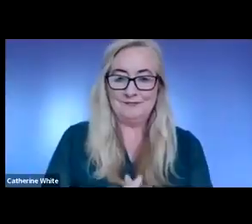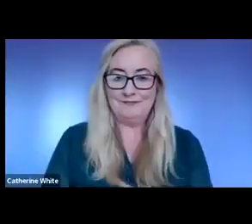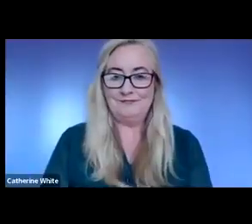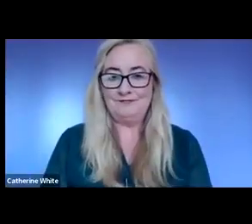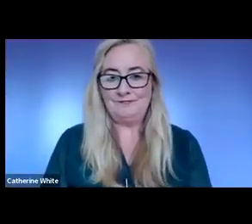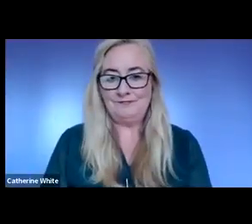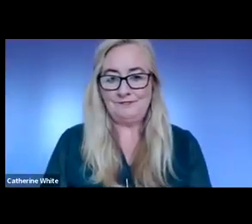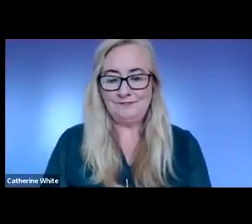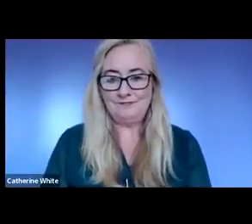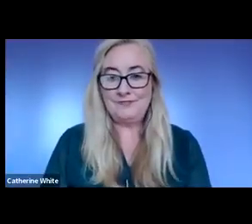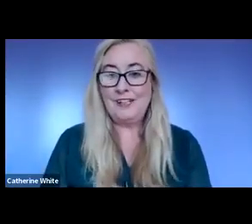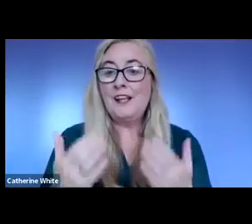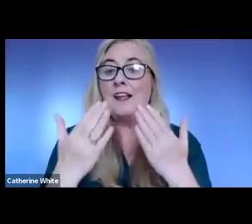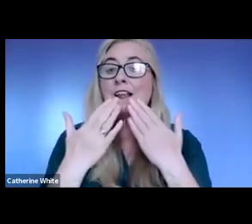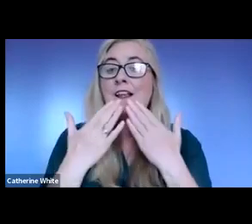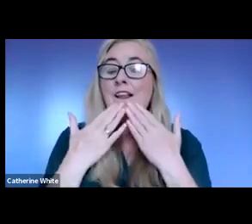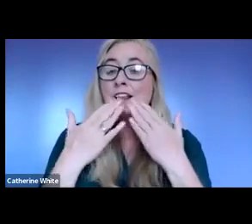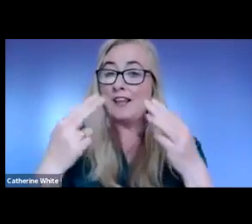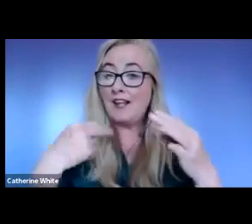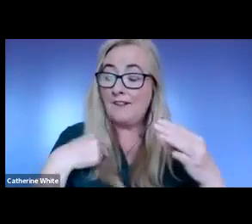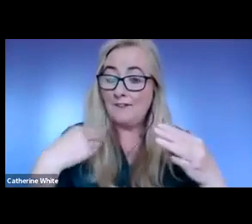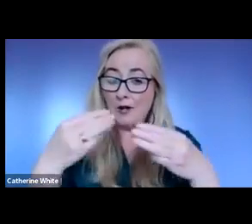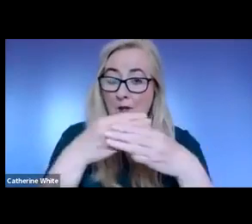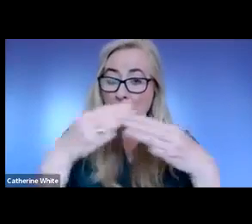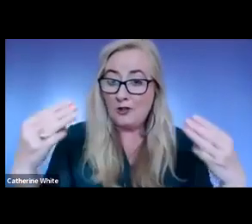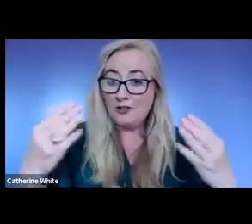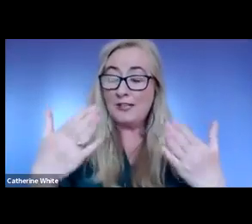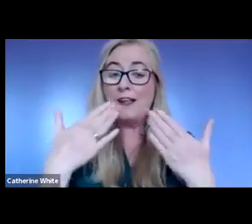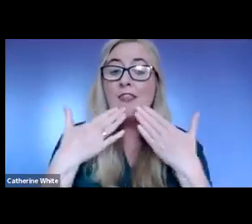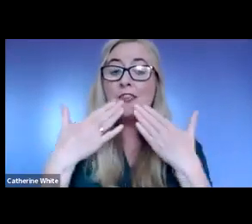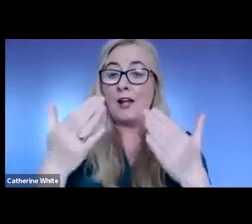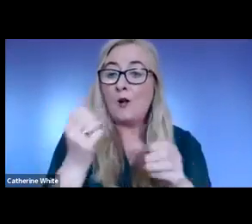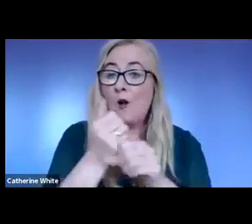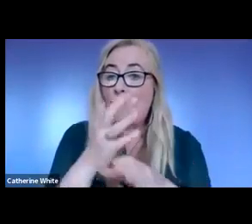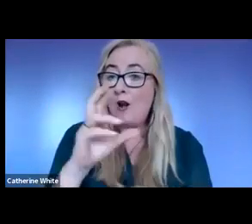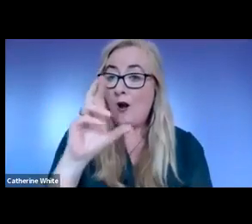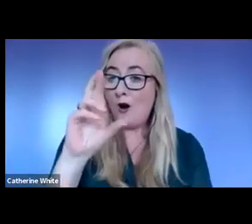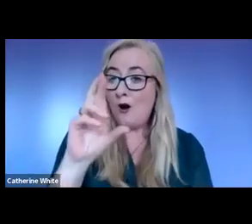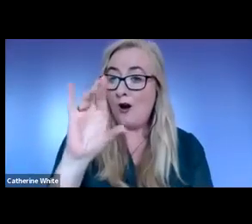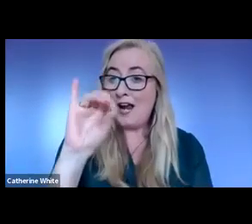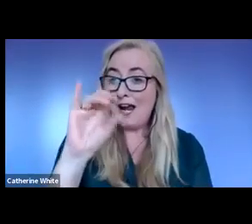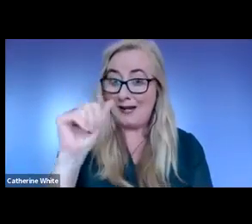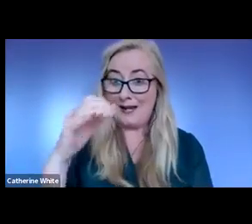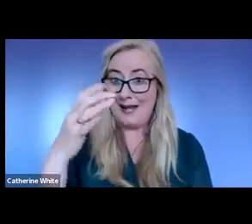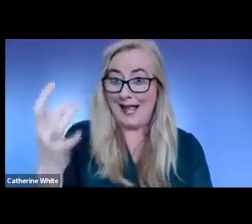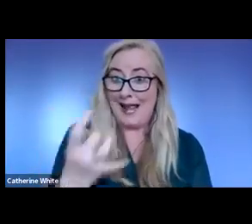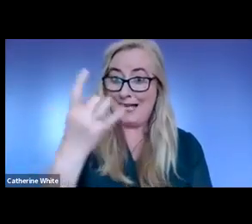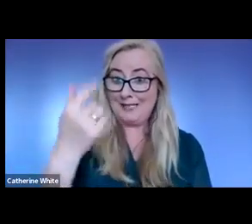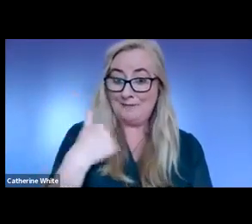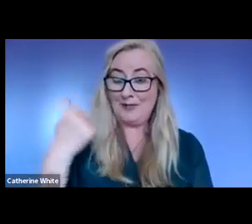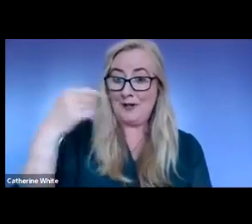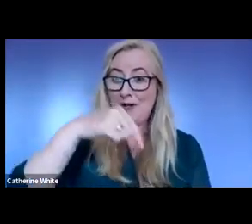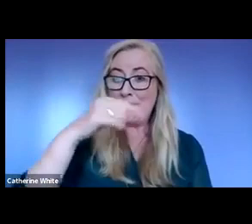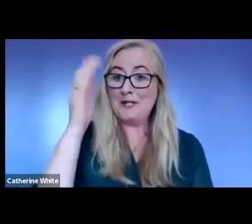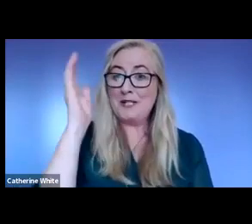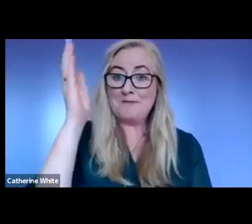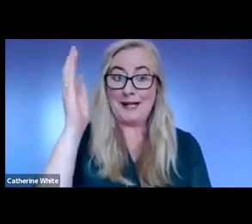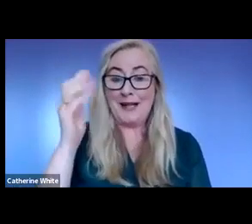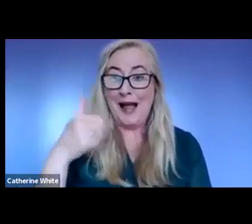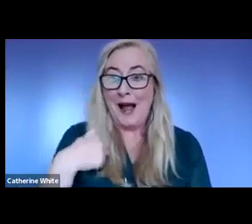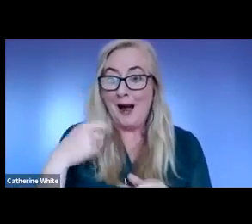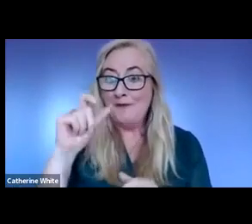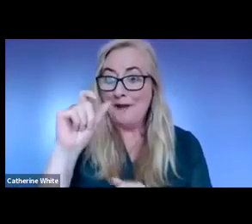Thank you so much to Yvonne and to all at the Royal Irish Academy for inviting me to speak. It's quite